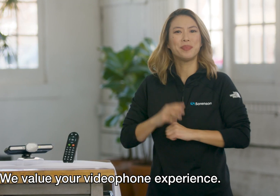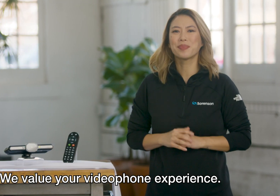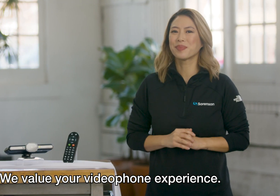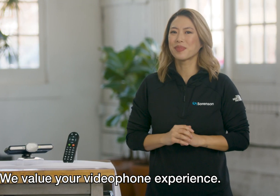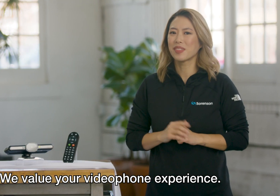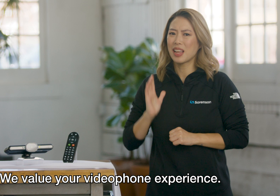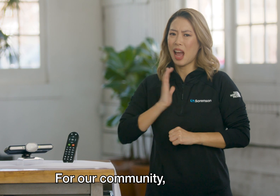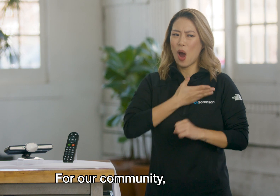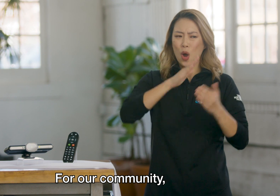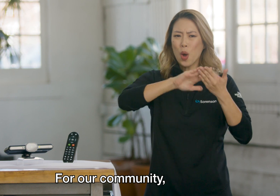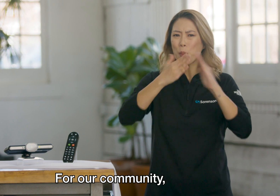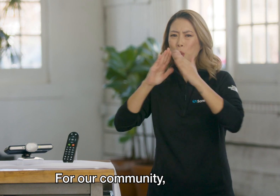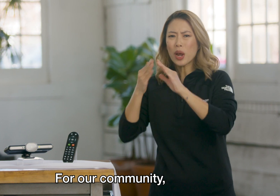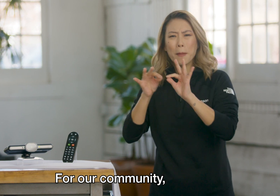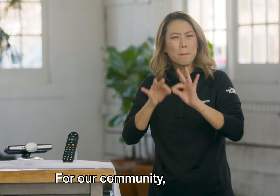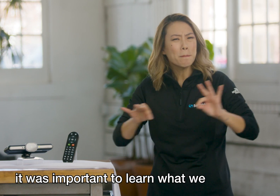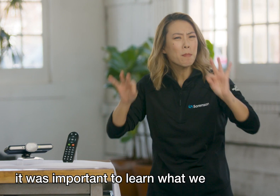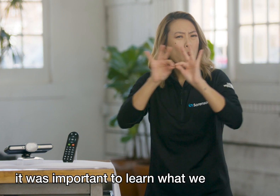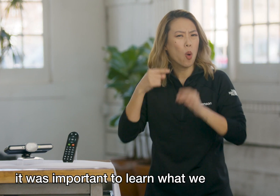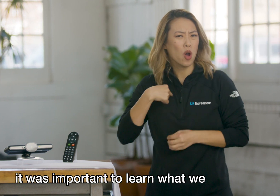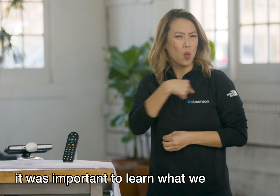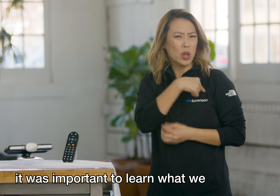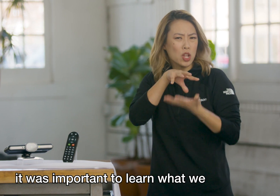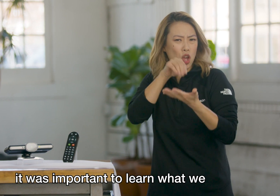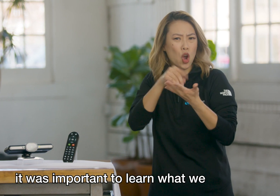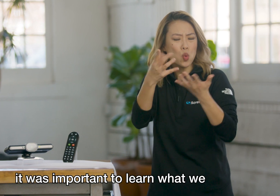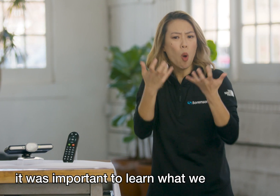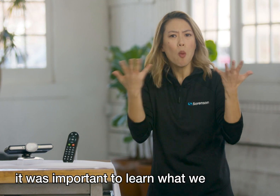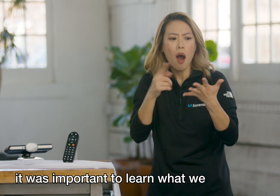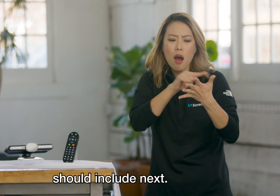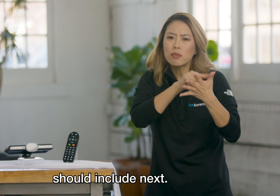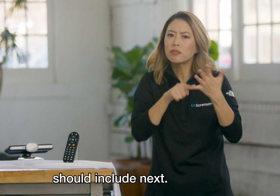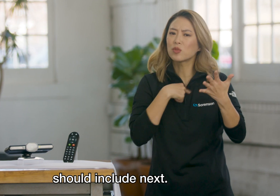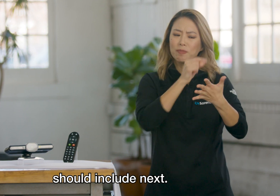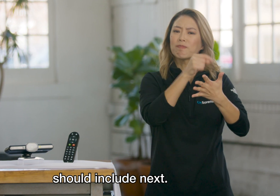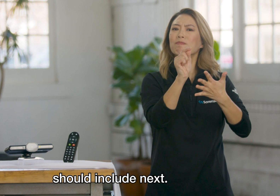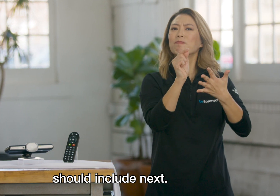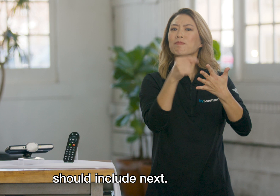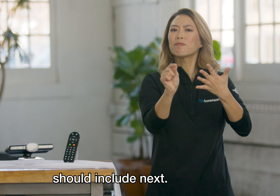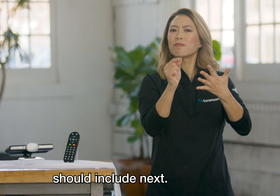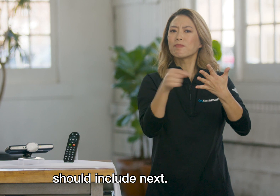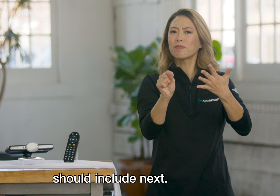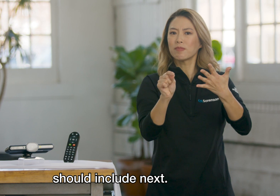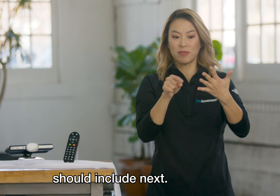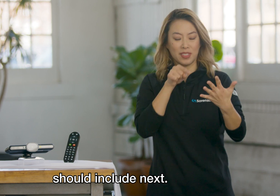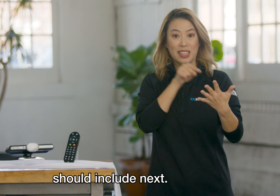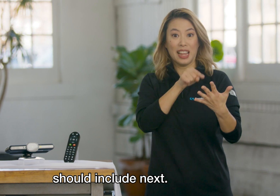phone experience. For our community, it was important to learn what we should include next.